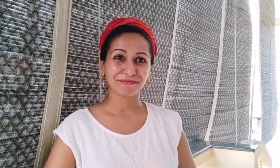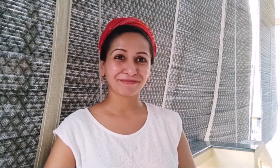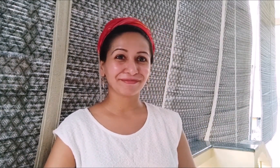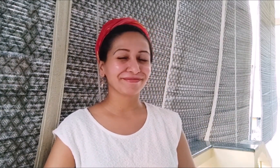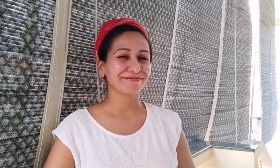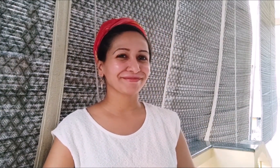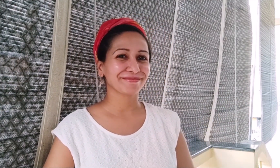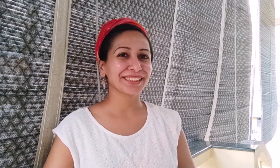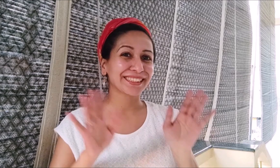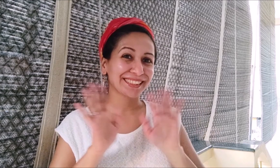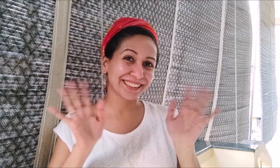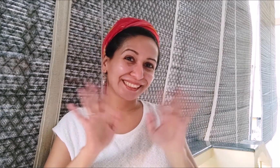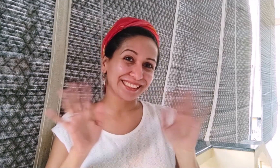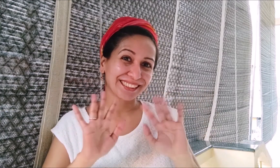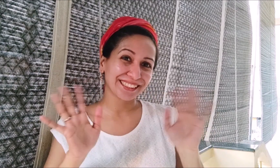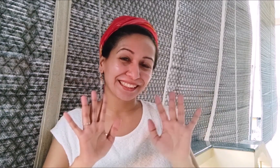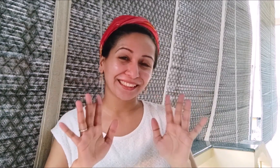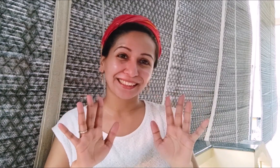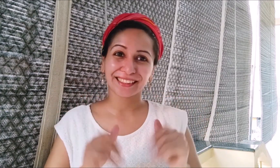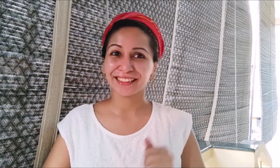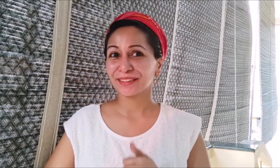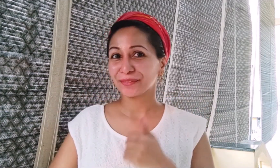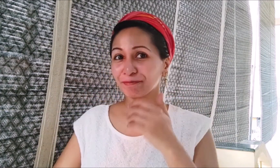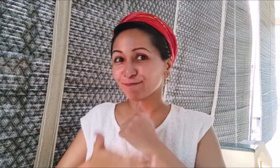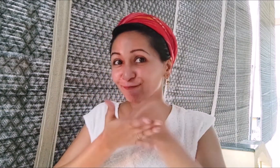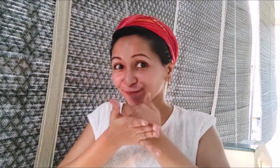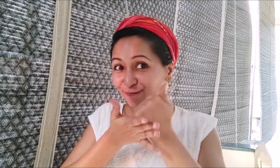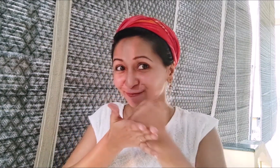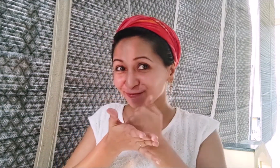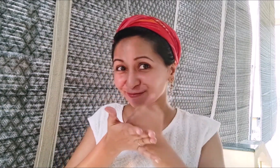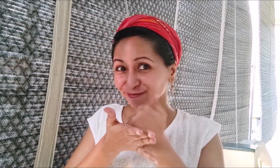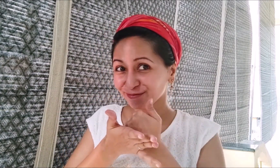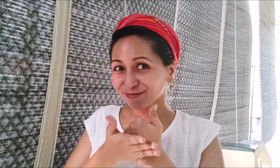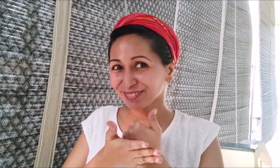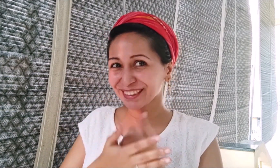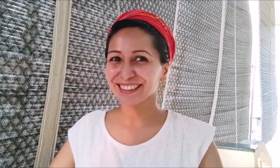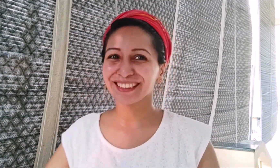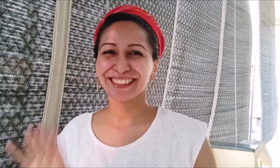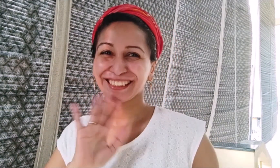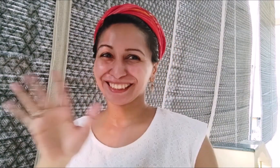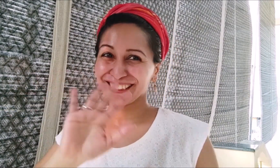That's it. Goodbye. Keep practicing. Bye bye.